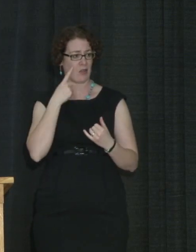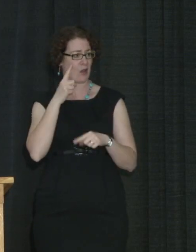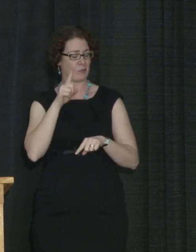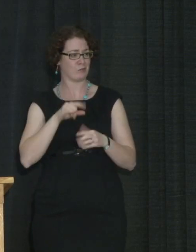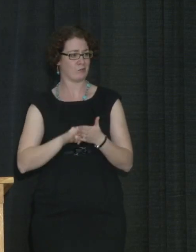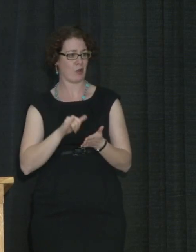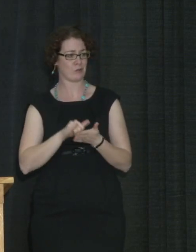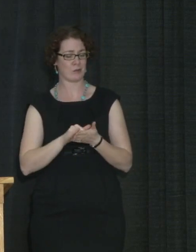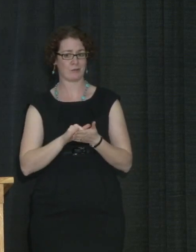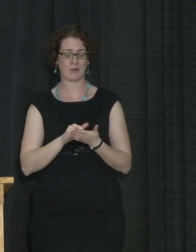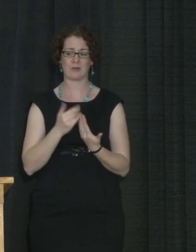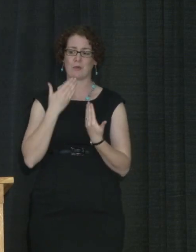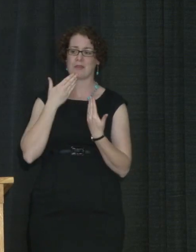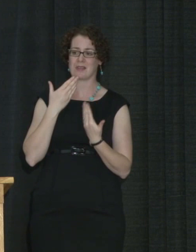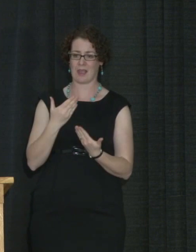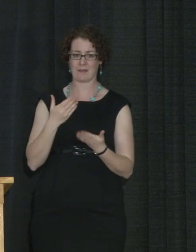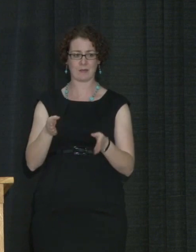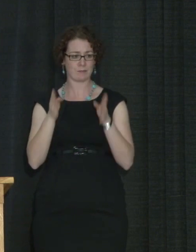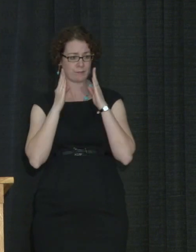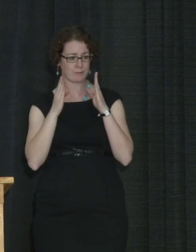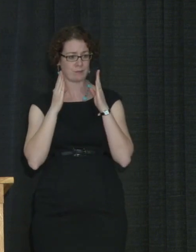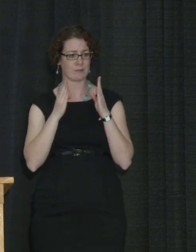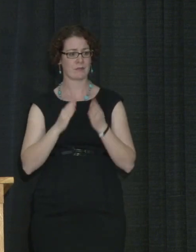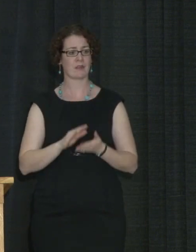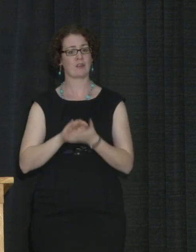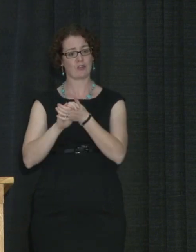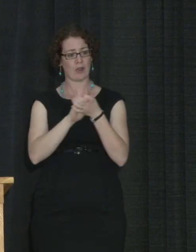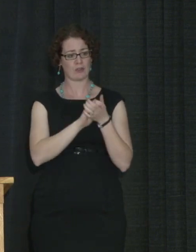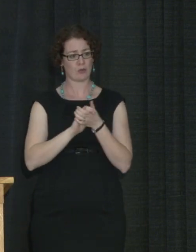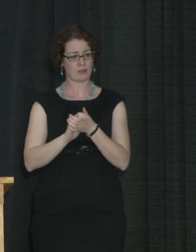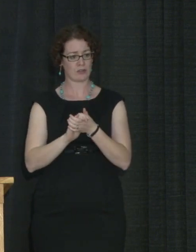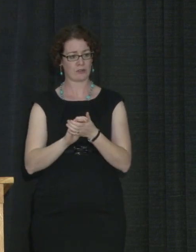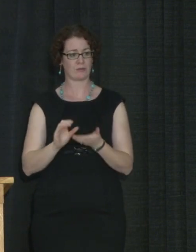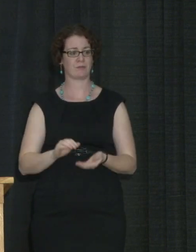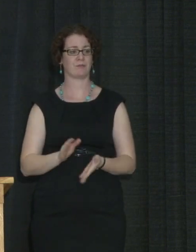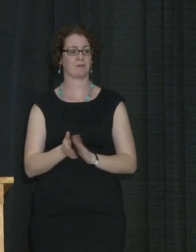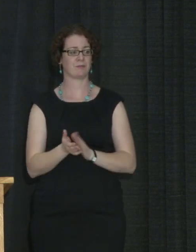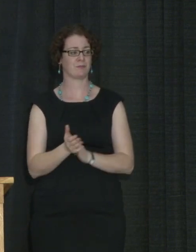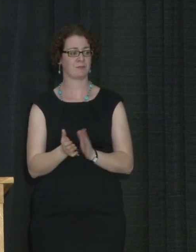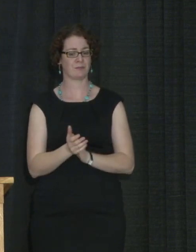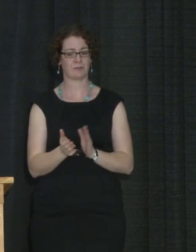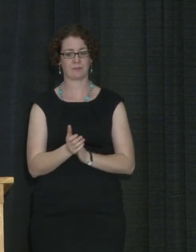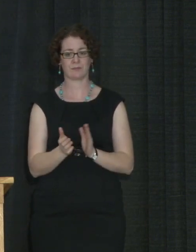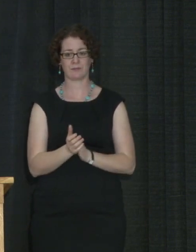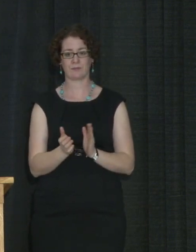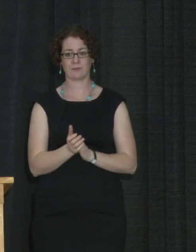doing this. So thank you for listening, and congratulations.